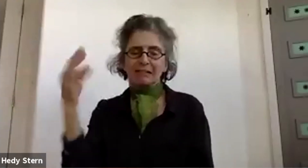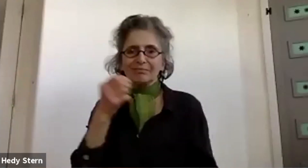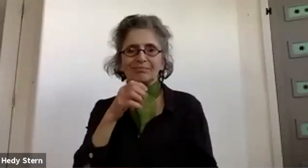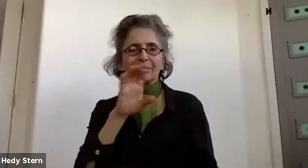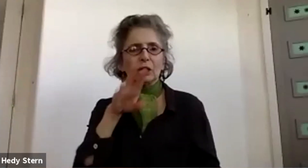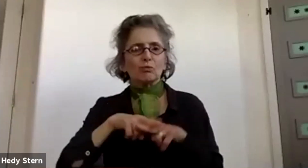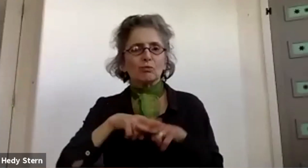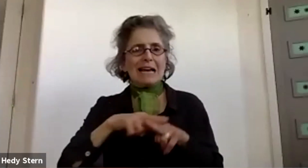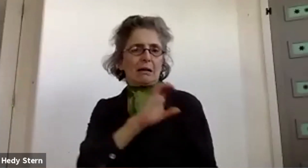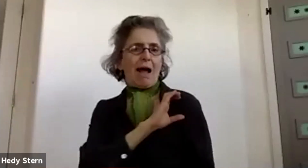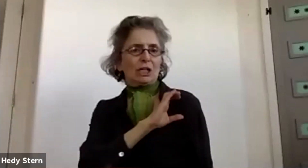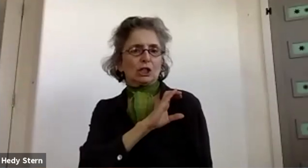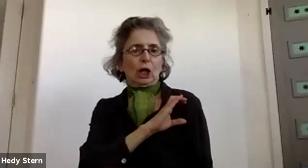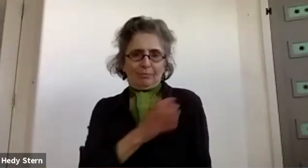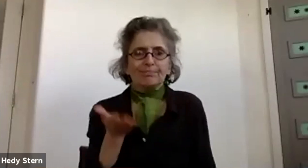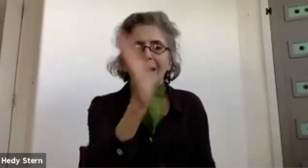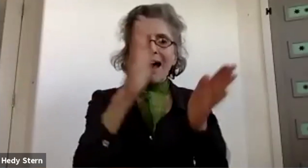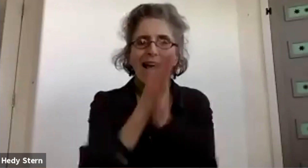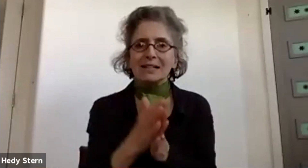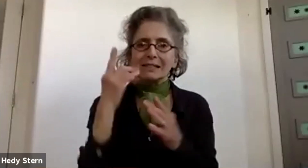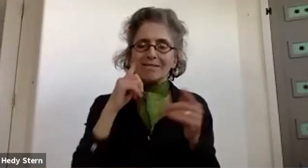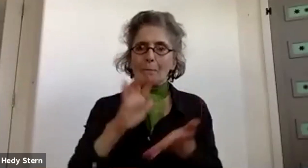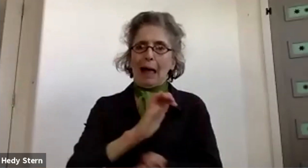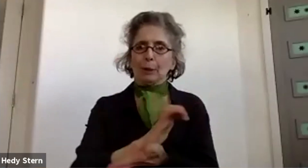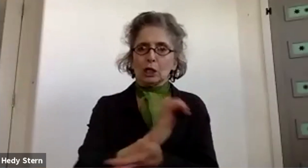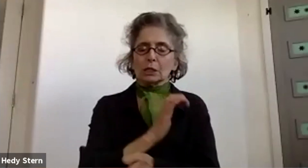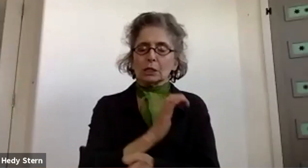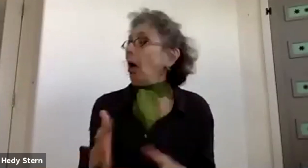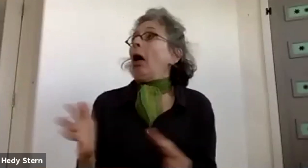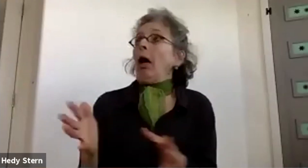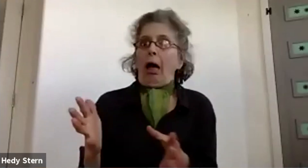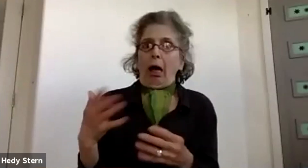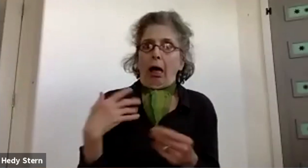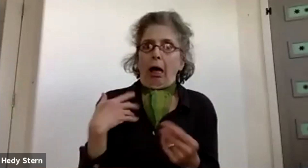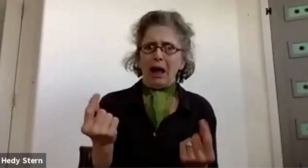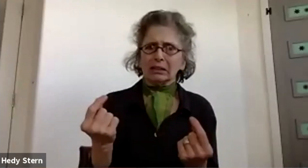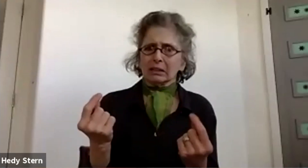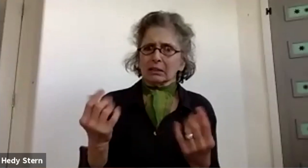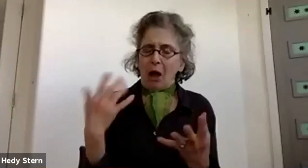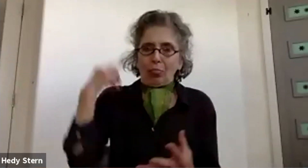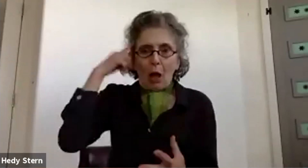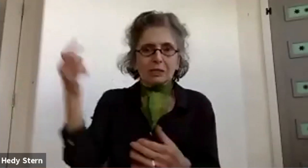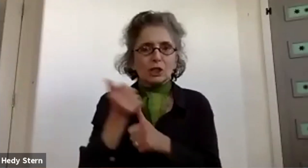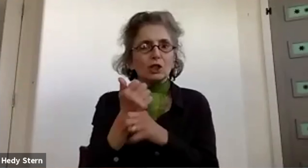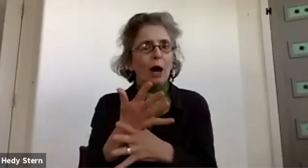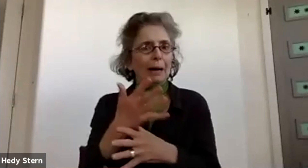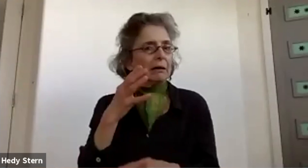as soon as that train got to the destination in France, I got right off, and they asked for our passports, and I thought that it